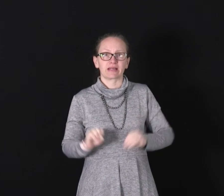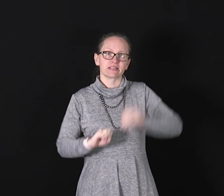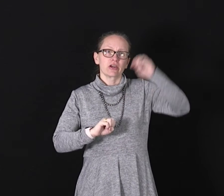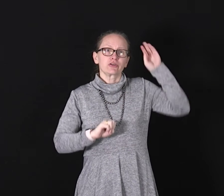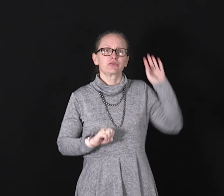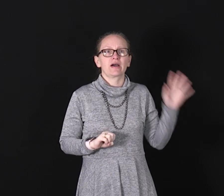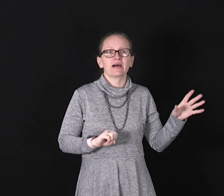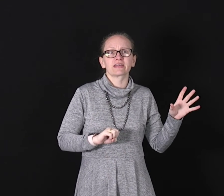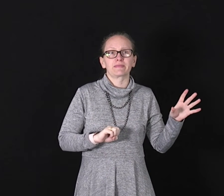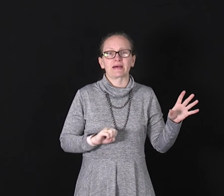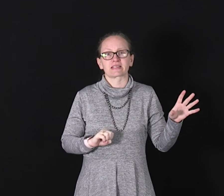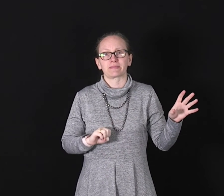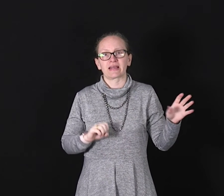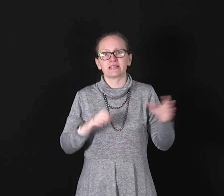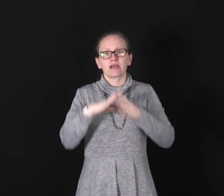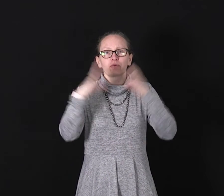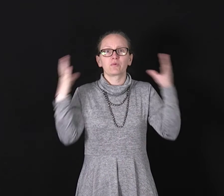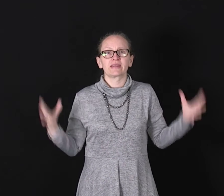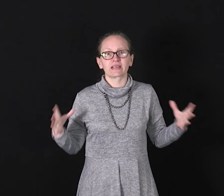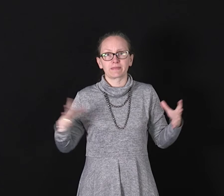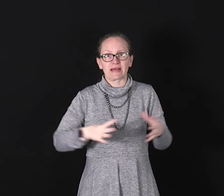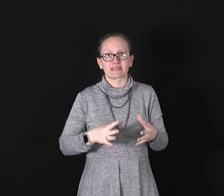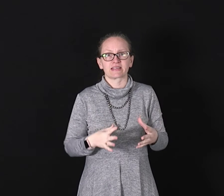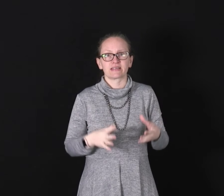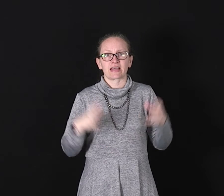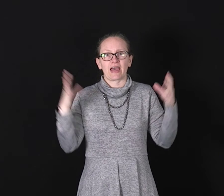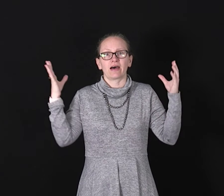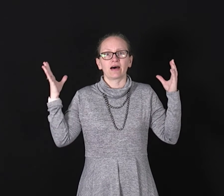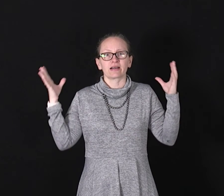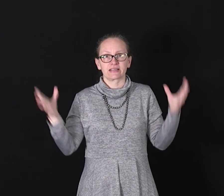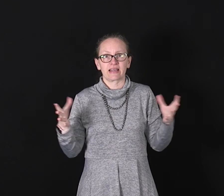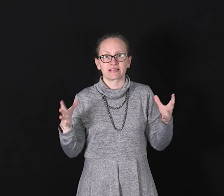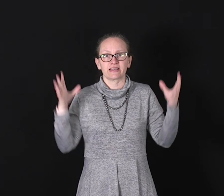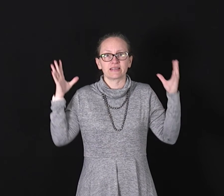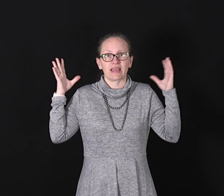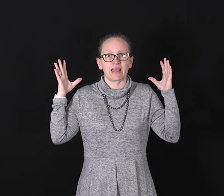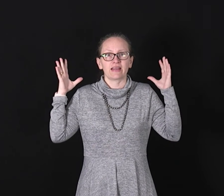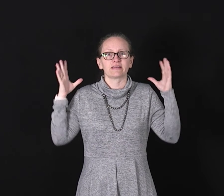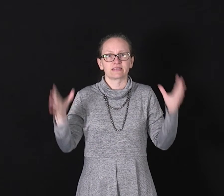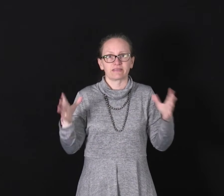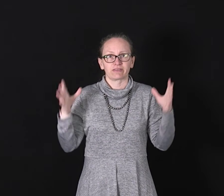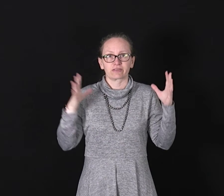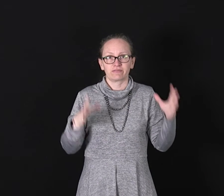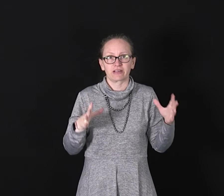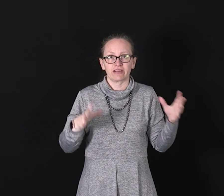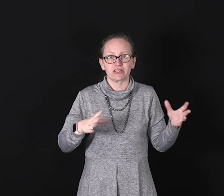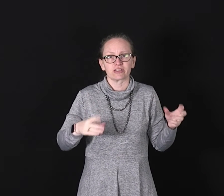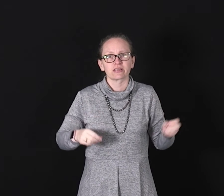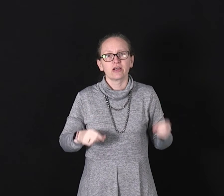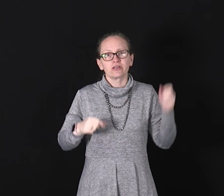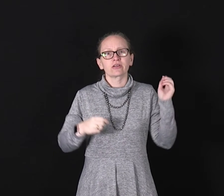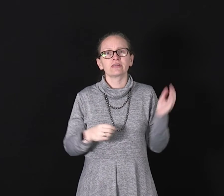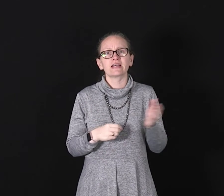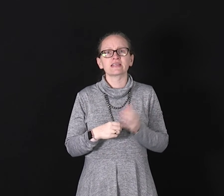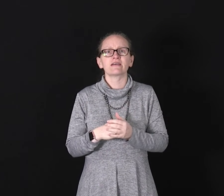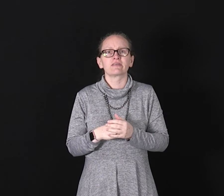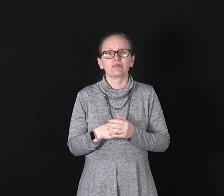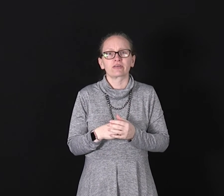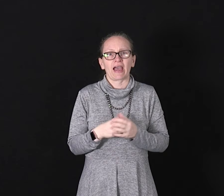plates to other capacitor plates when the capacitors are connected in different configurations. So let's have a look